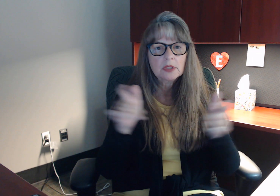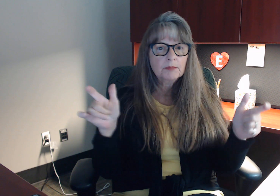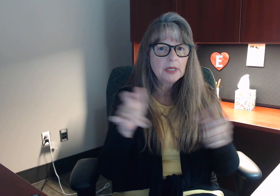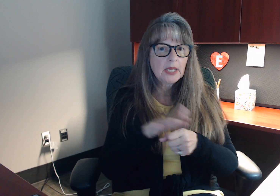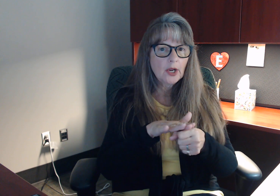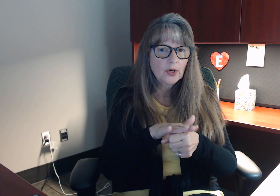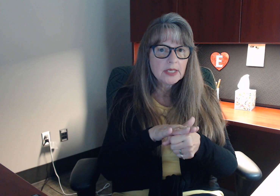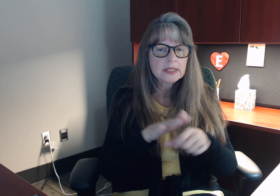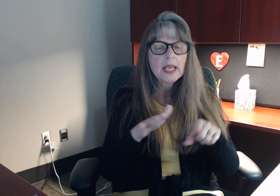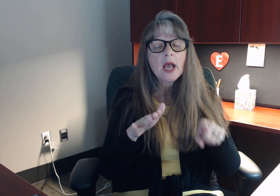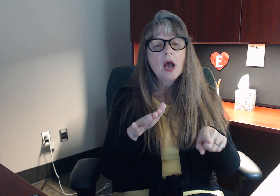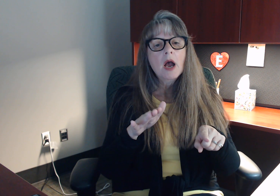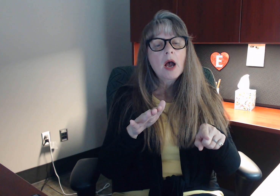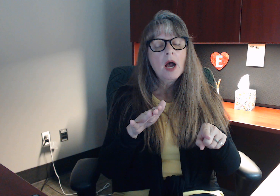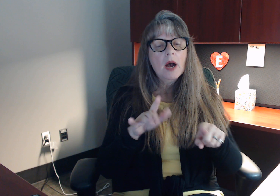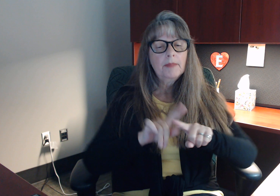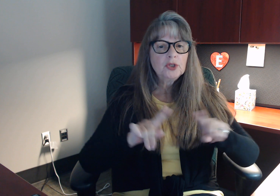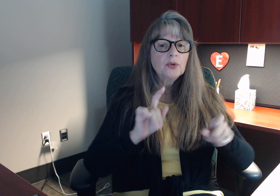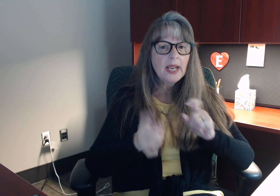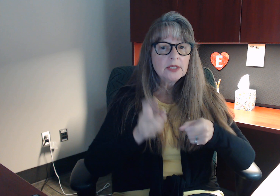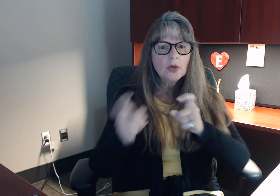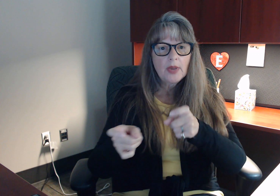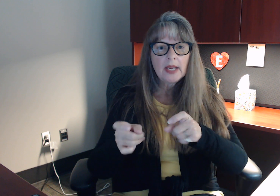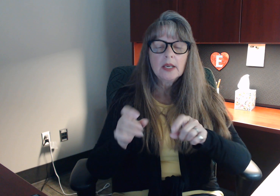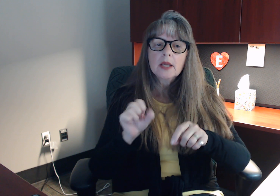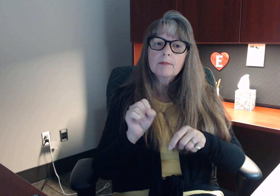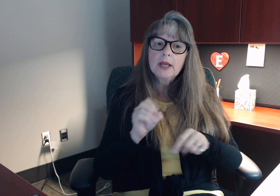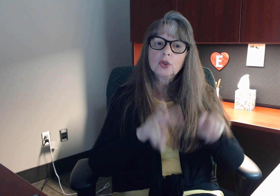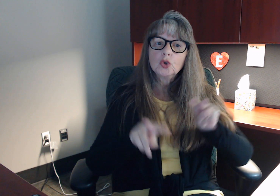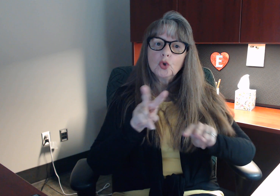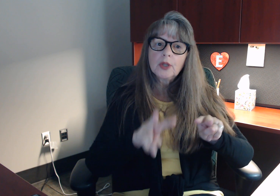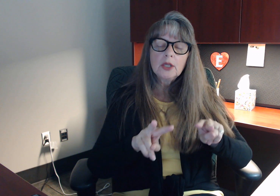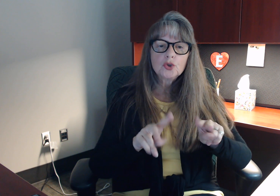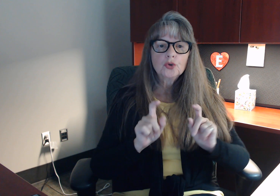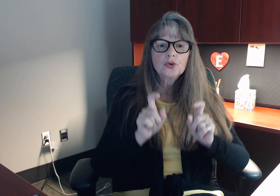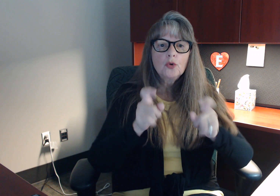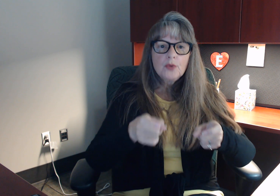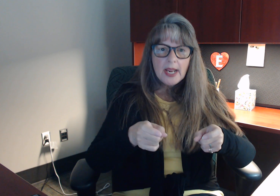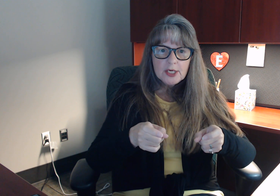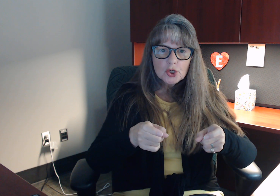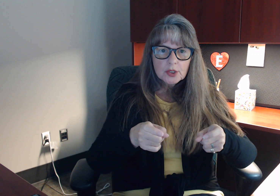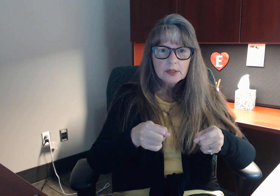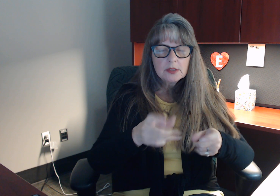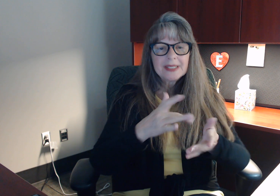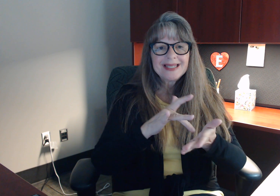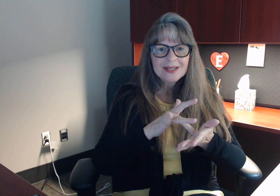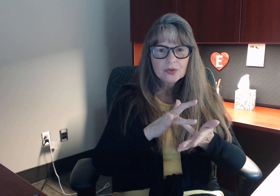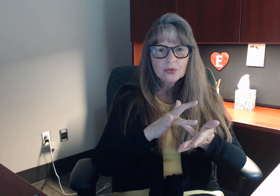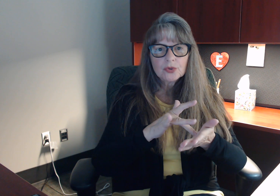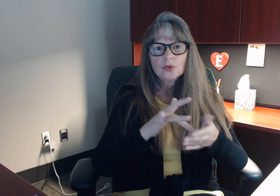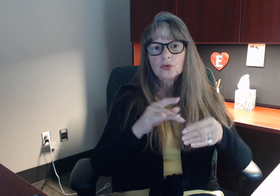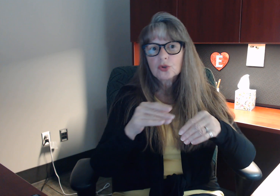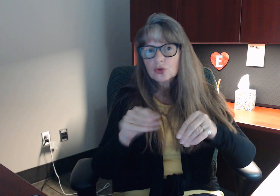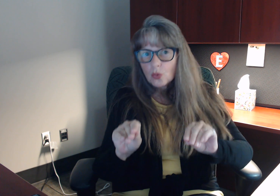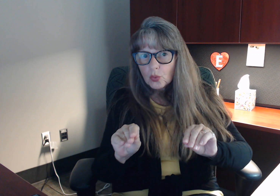big areas. But you can donate. But look at your donation centers or